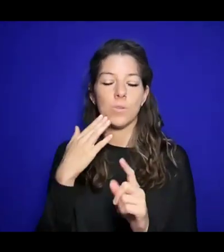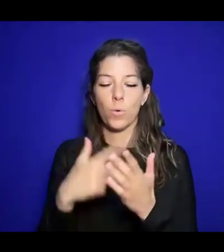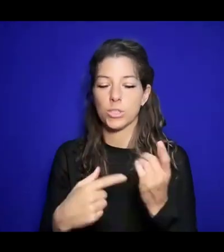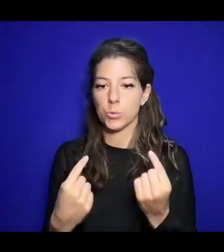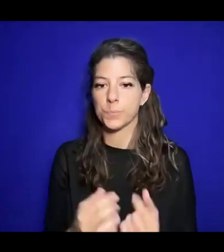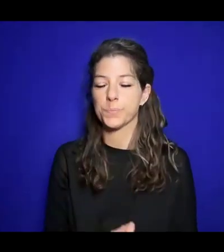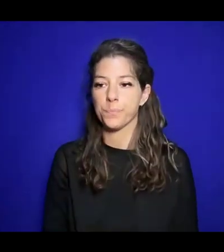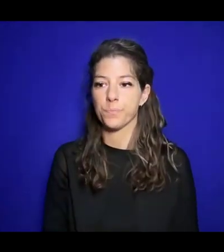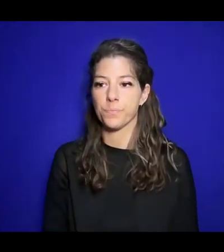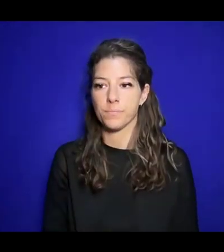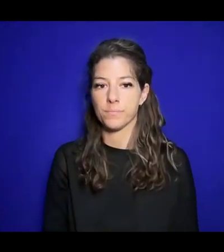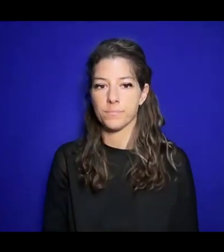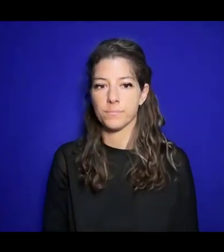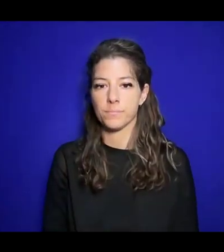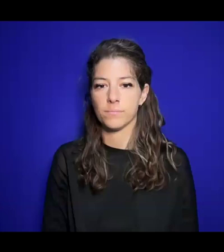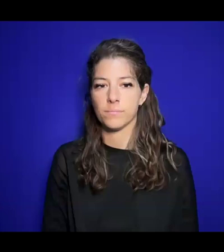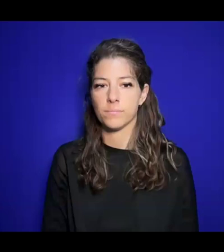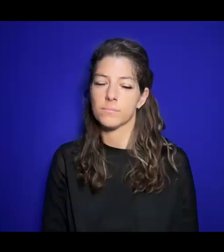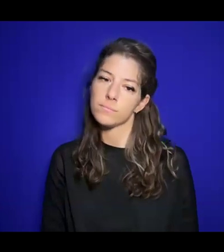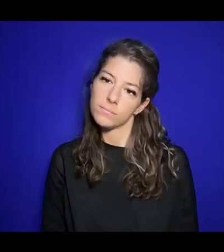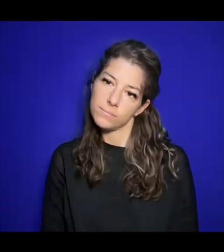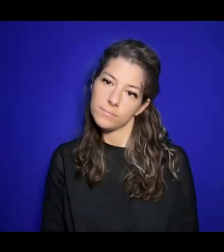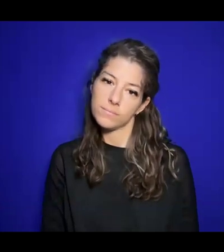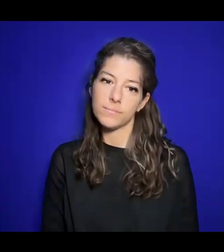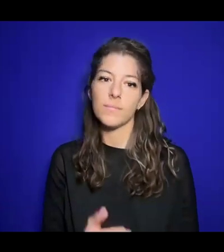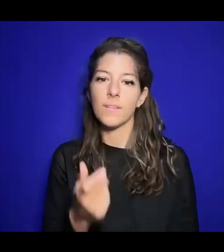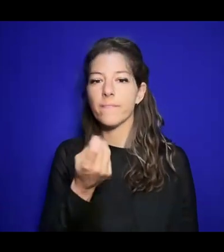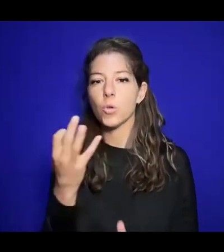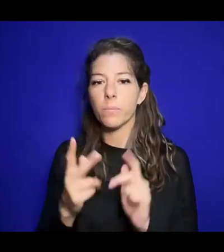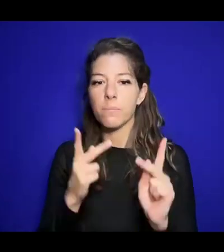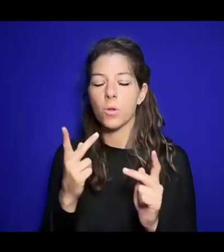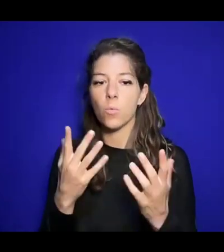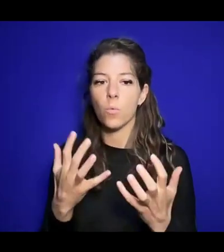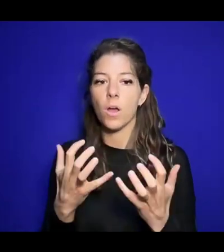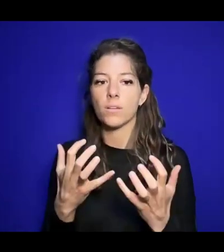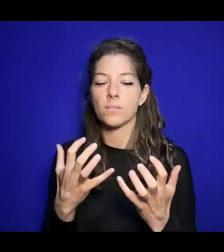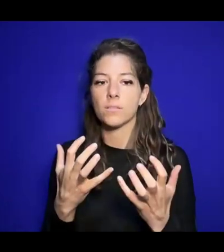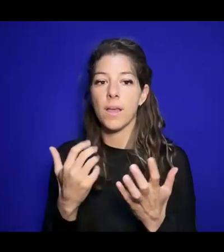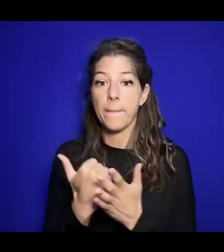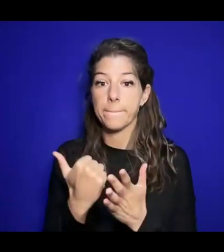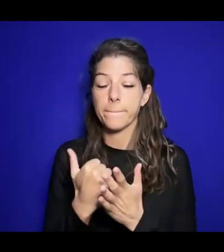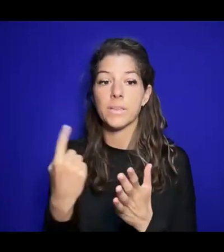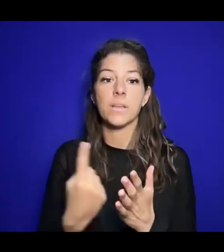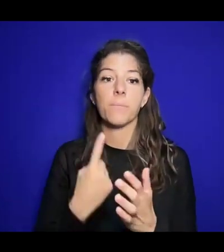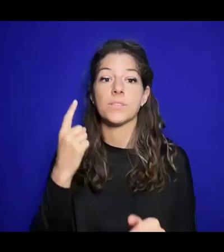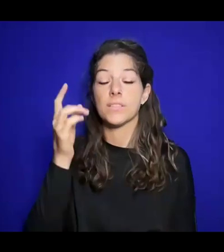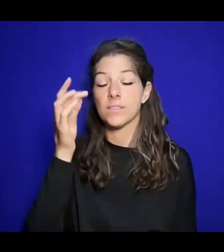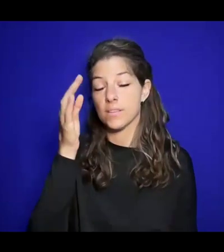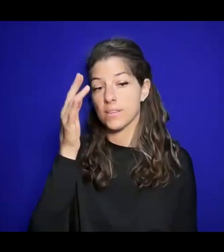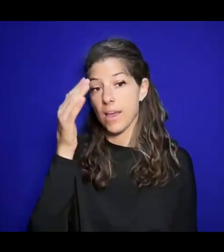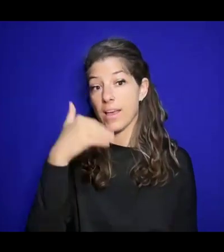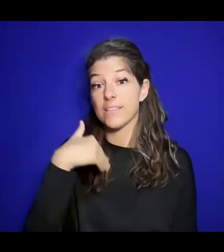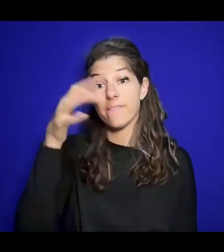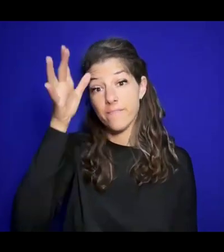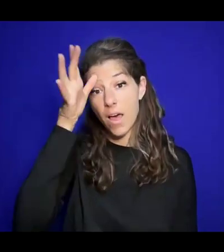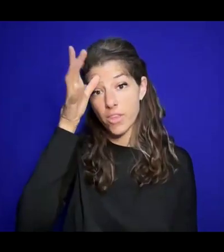do. Now, there's a couple of people who are looking for help. There's somebody who's in the father who has a